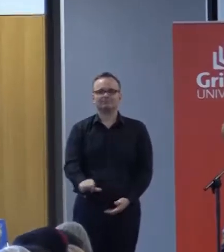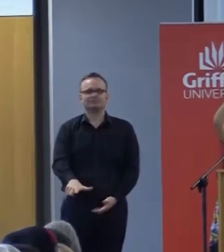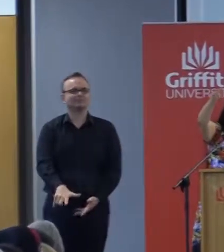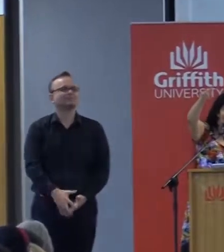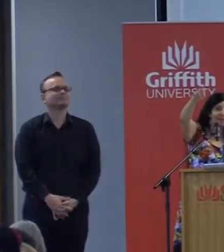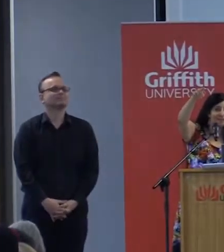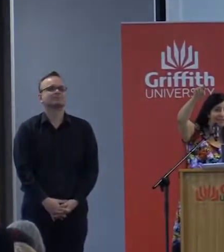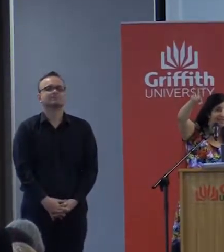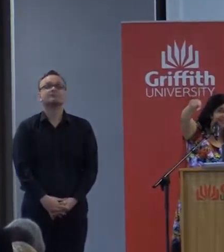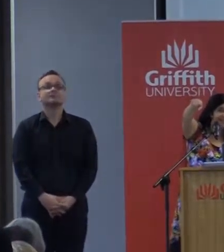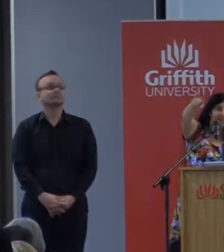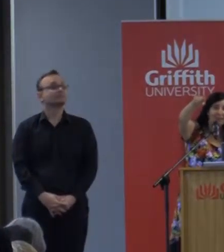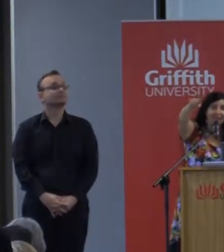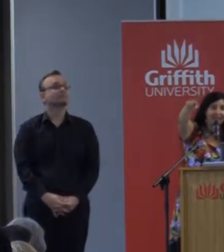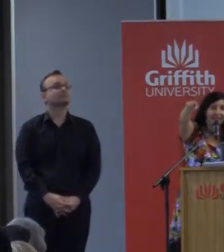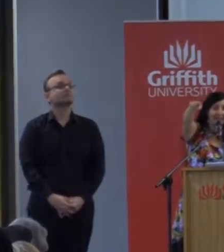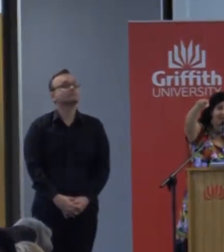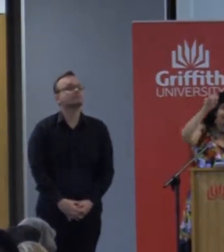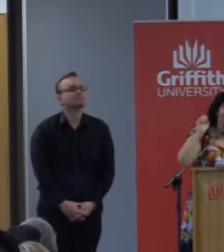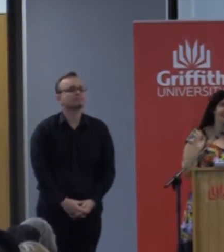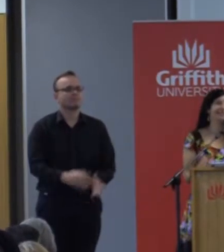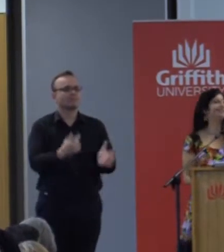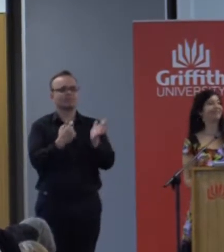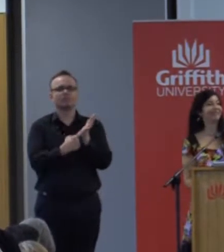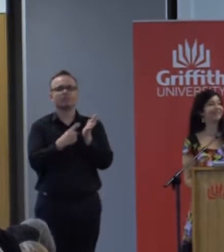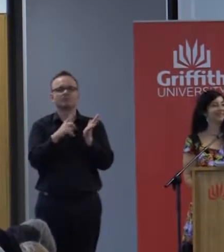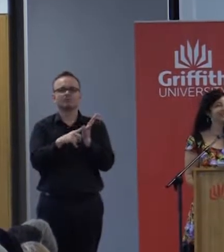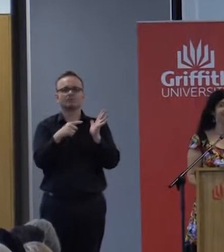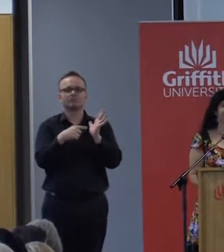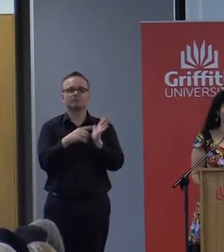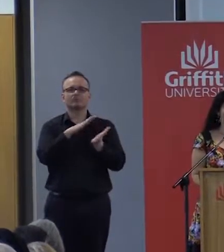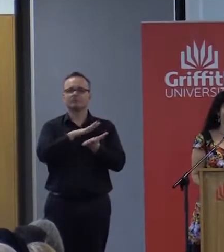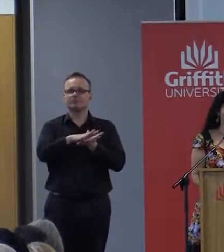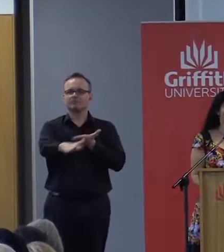So Ruth, down the middle there. Yeah.